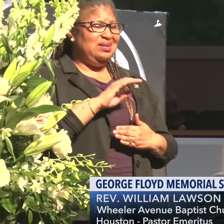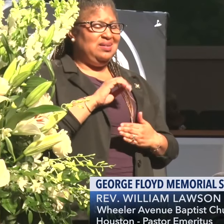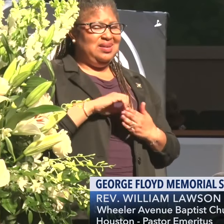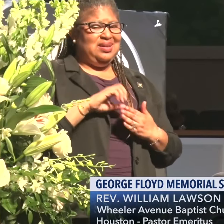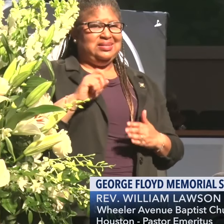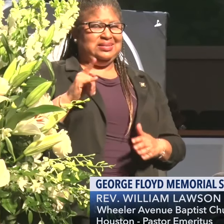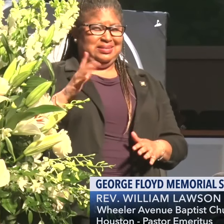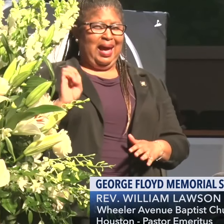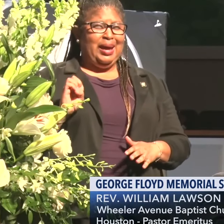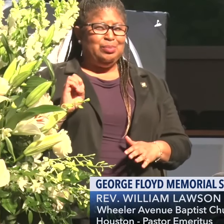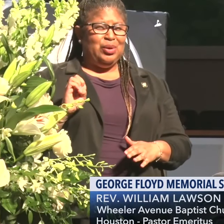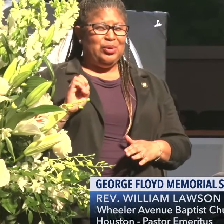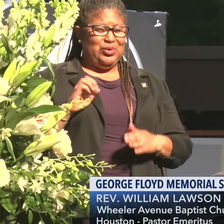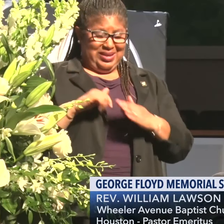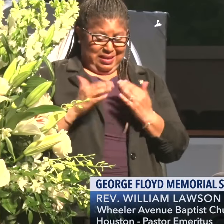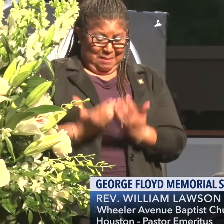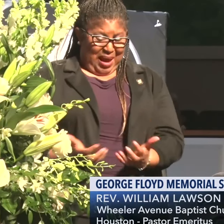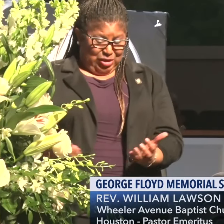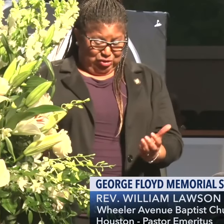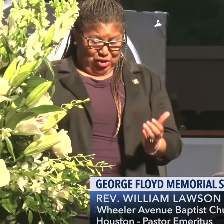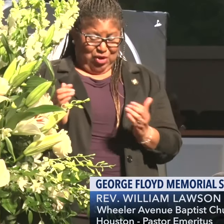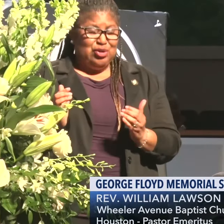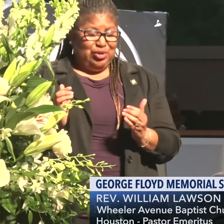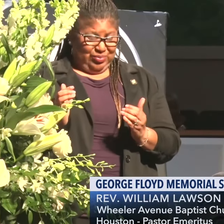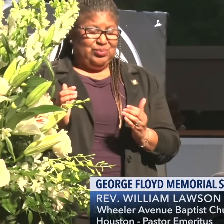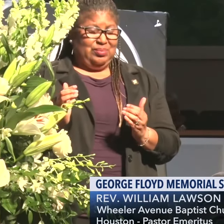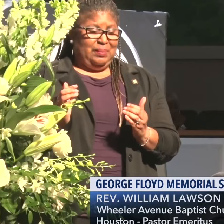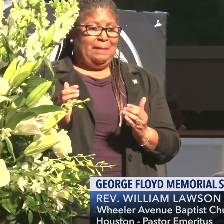stable, in a manger.